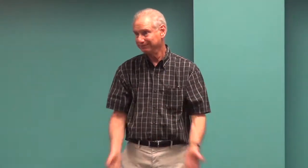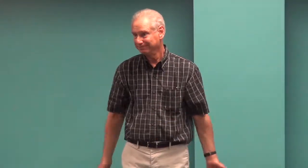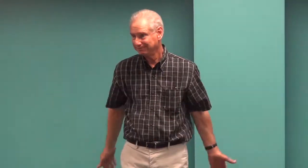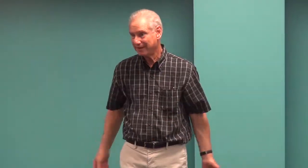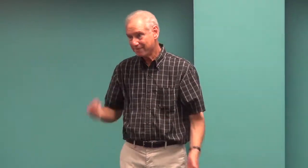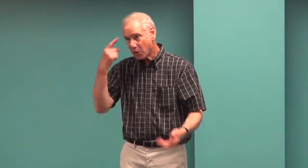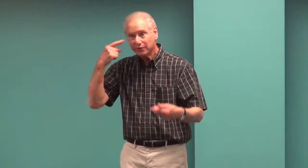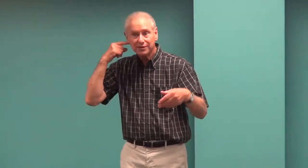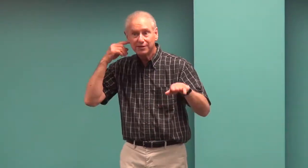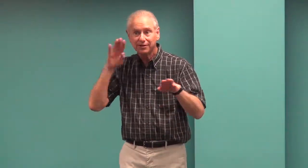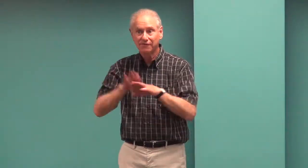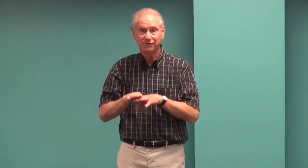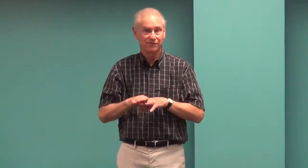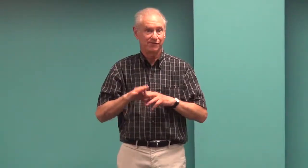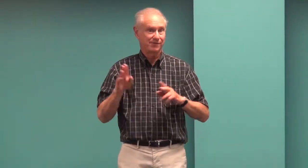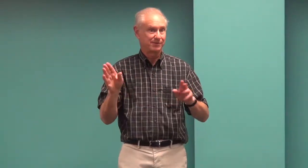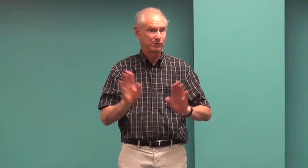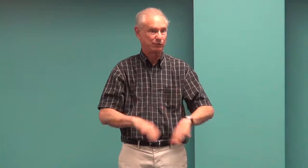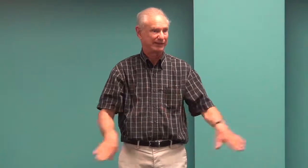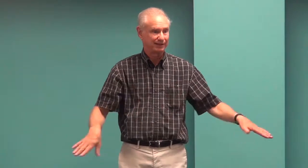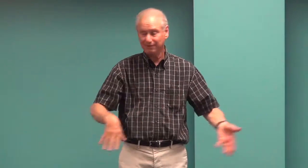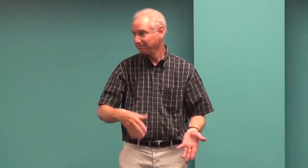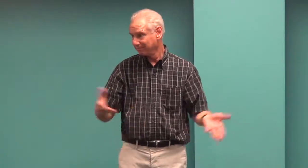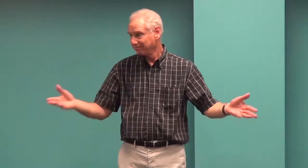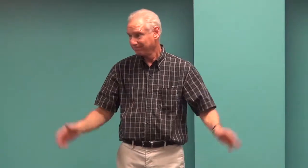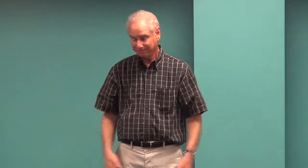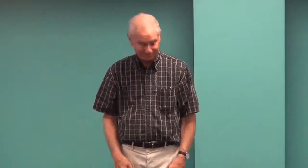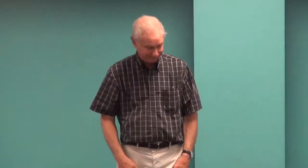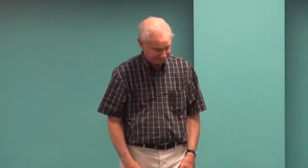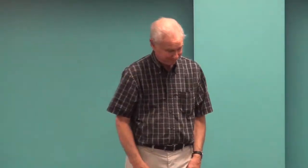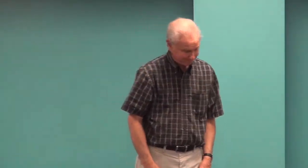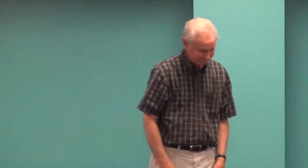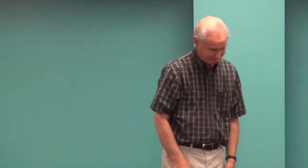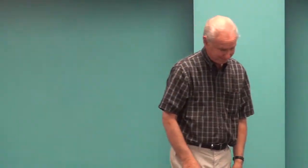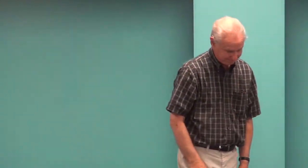best approach for deaf children.